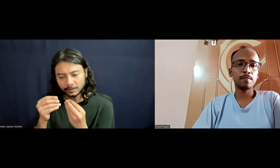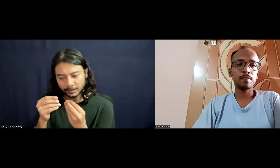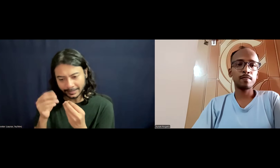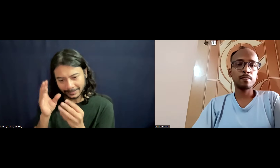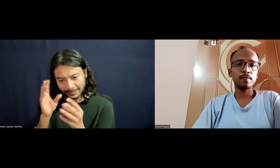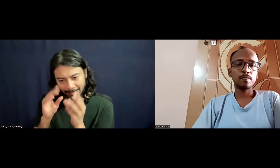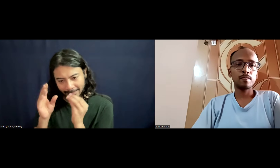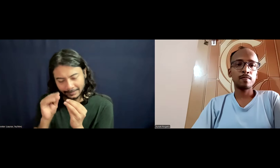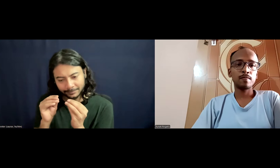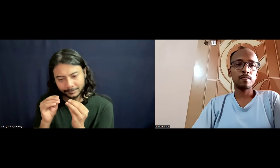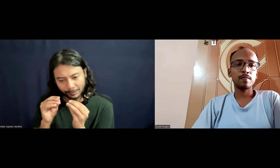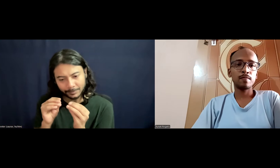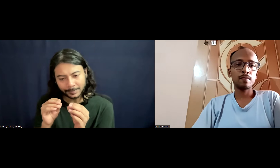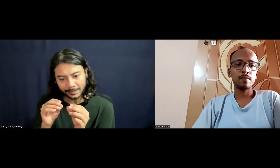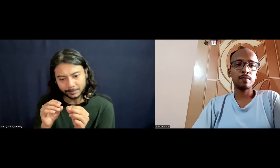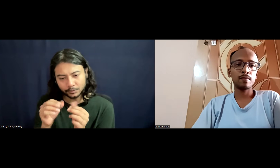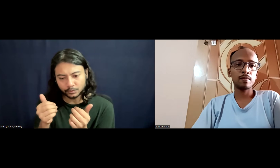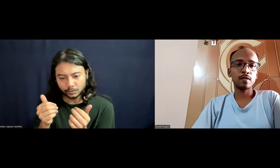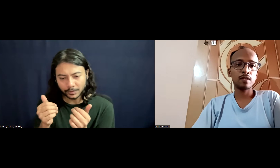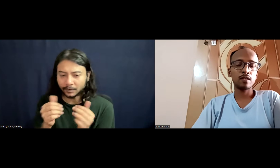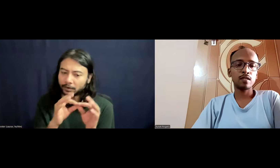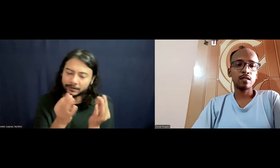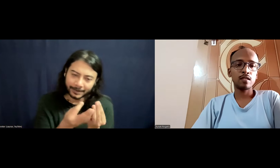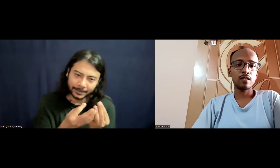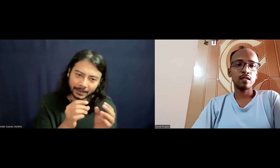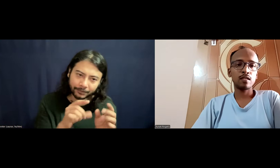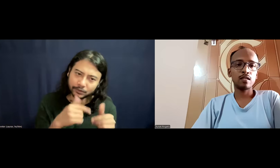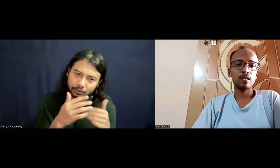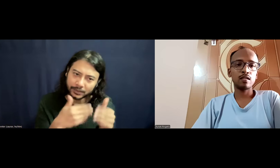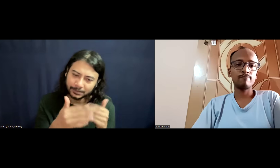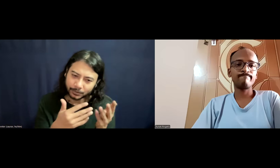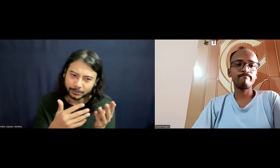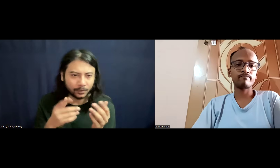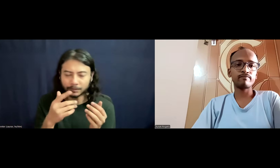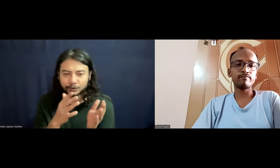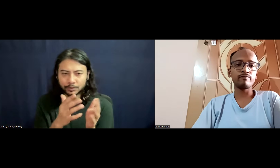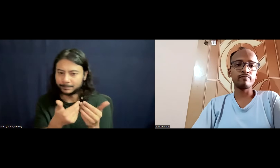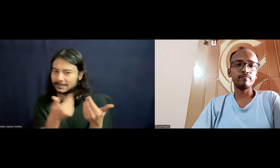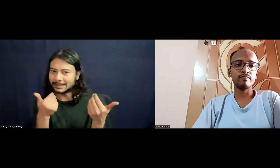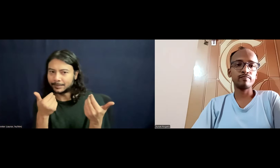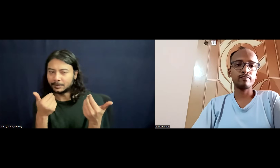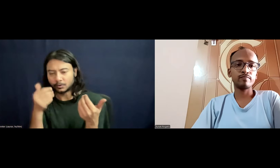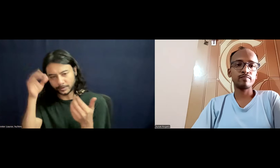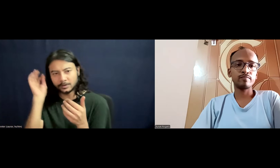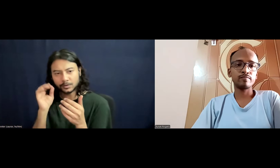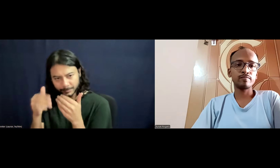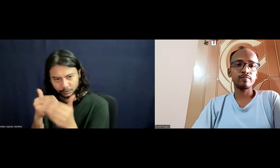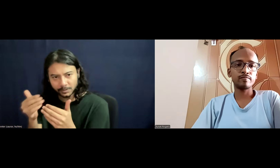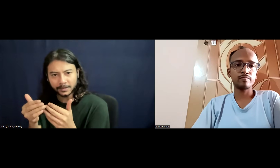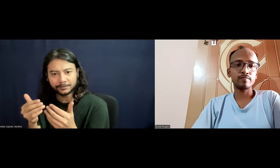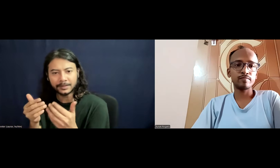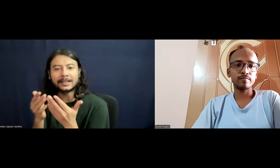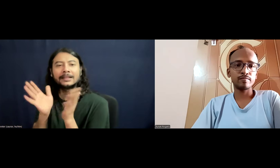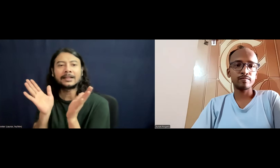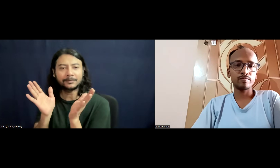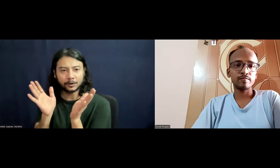could take that and leave, will we be able to do that? Or in the family life also, is it possible? Or we should be separate or going into a spiritual